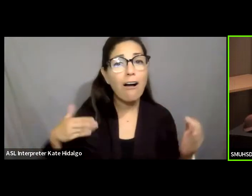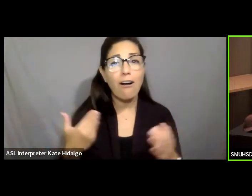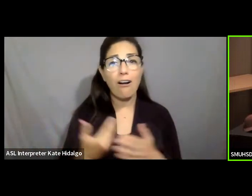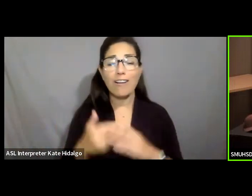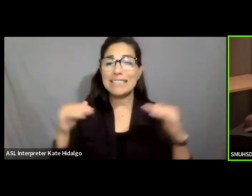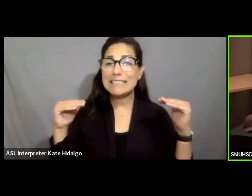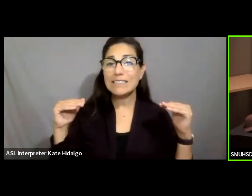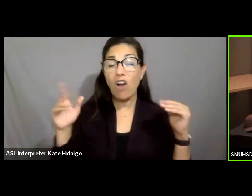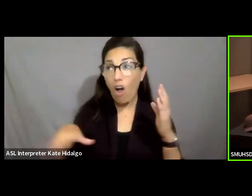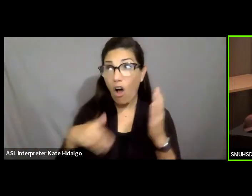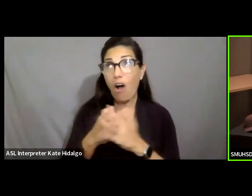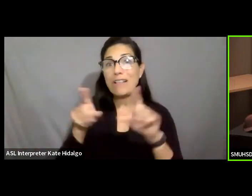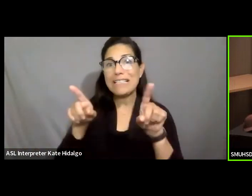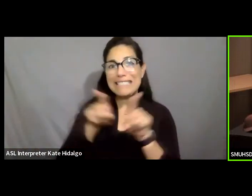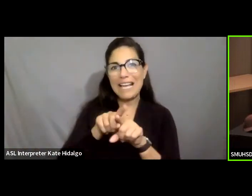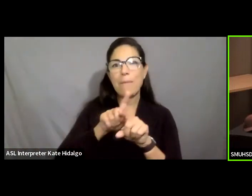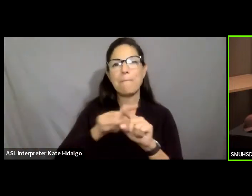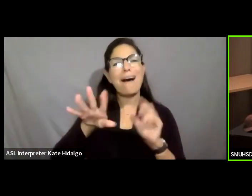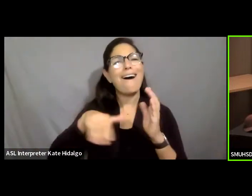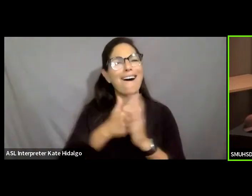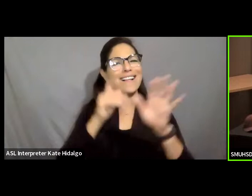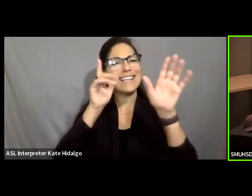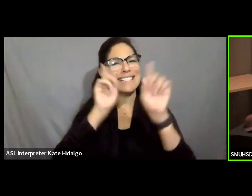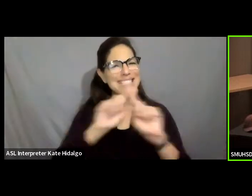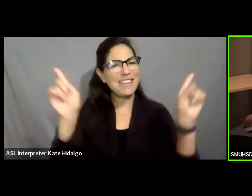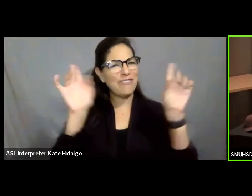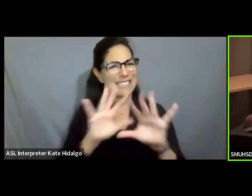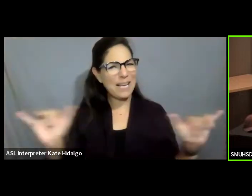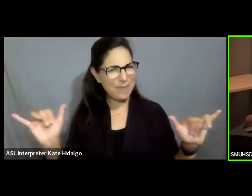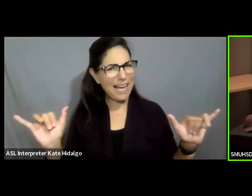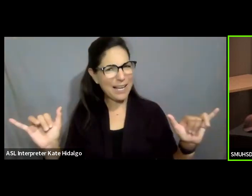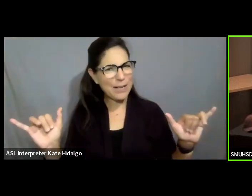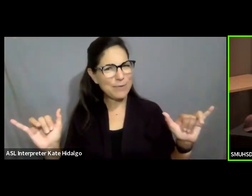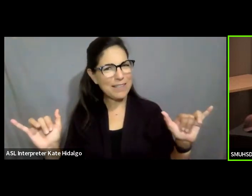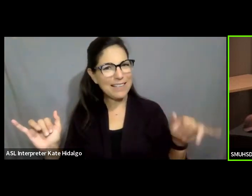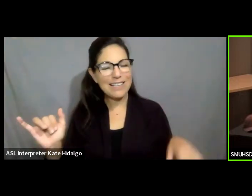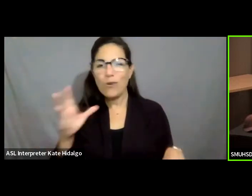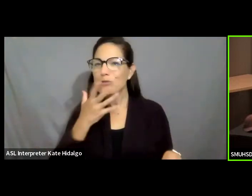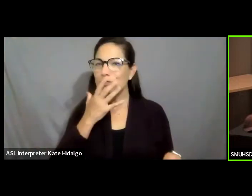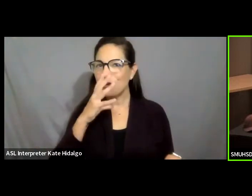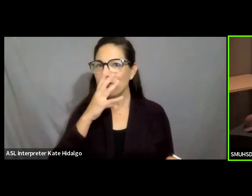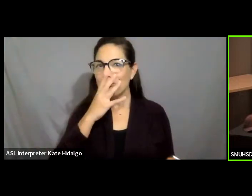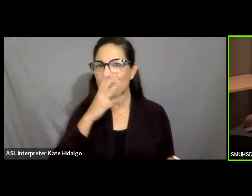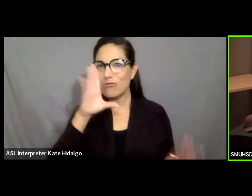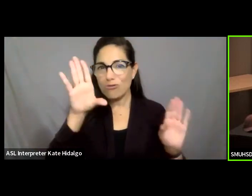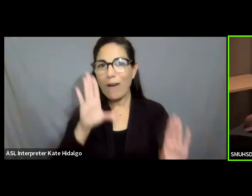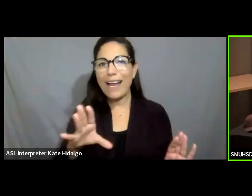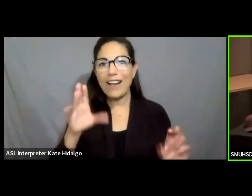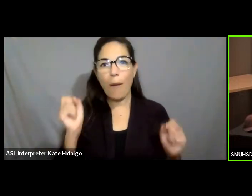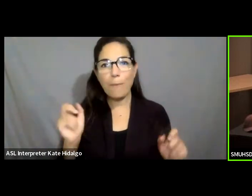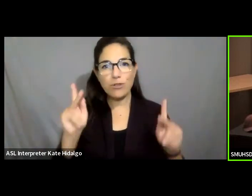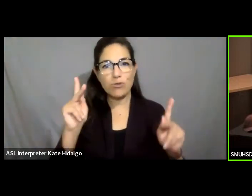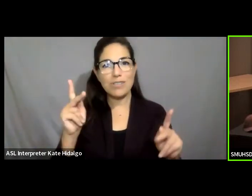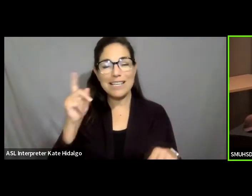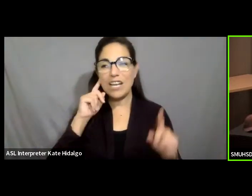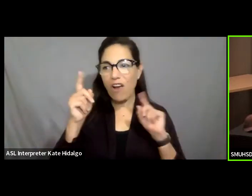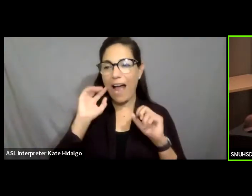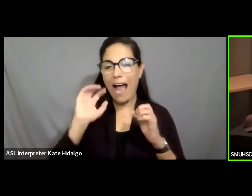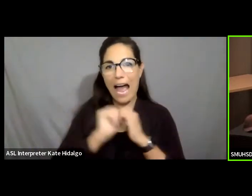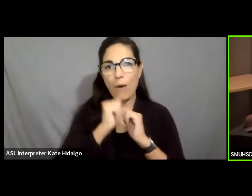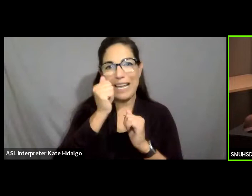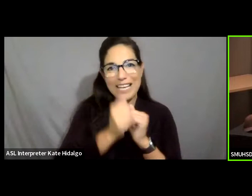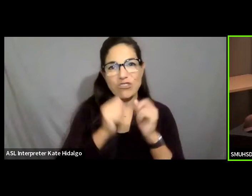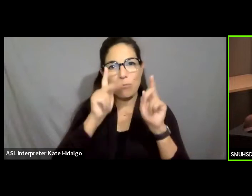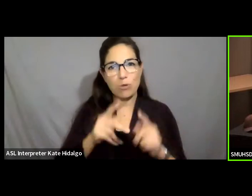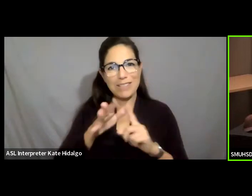they're all different. But it really was a good opportunity to hear how everybody approached it. And